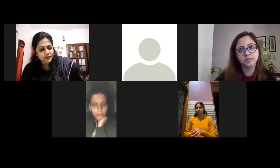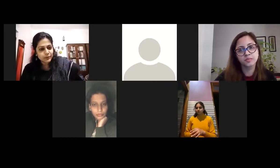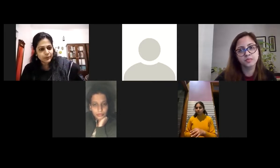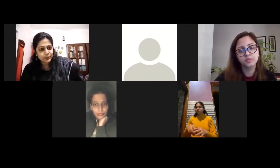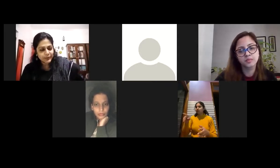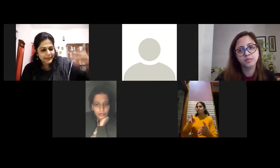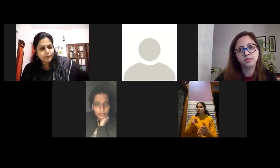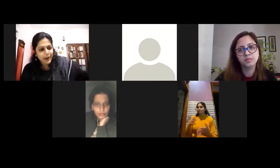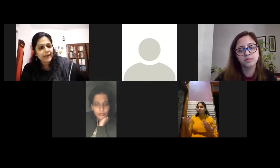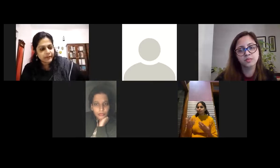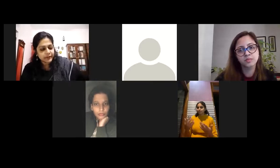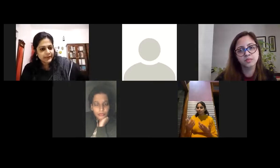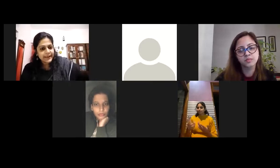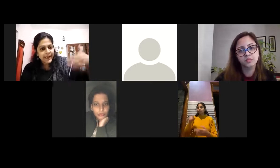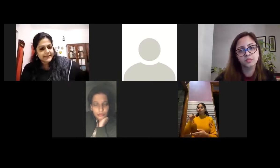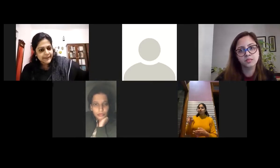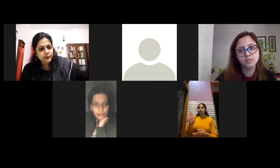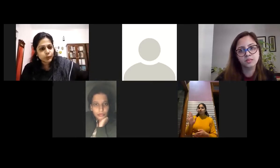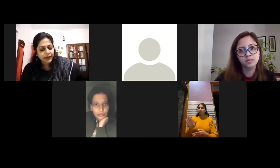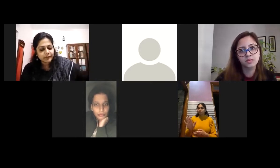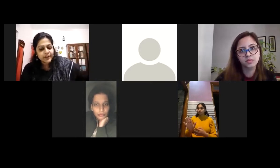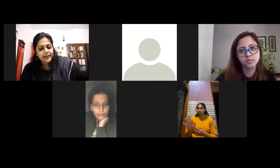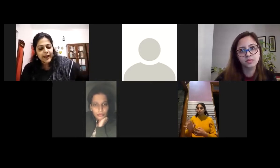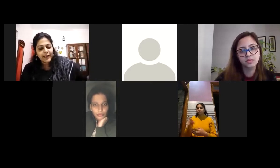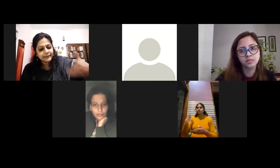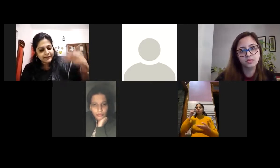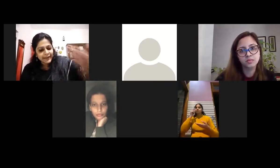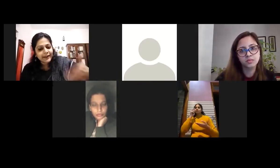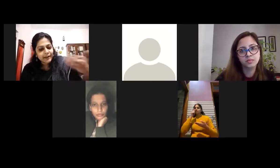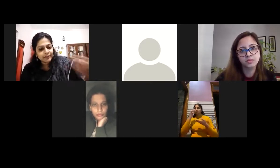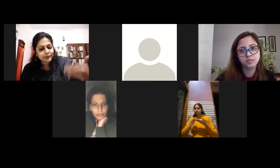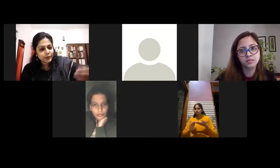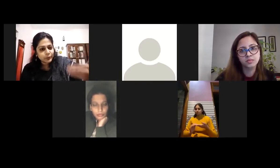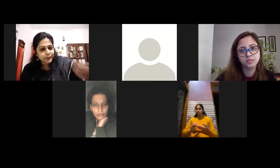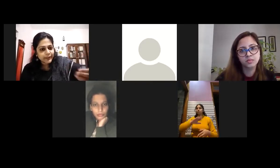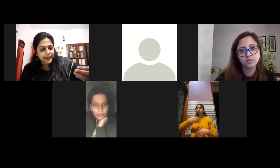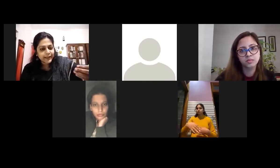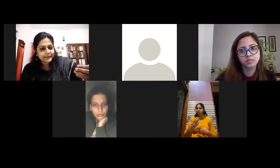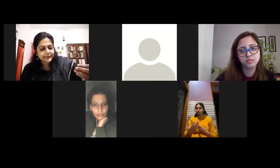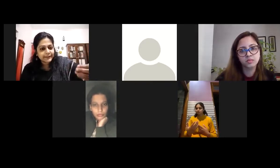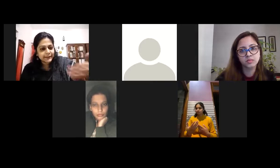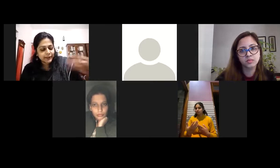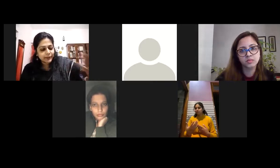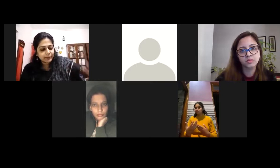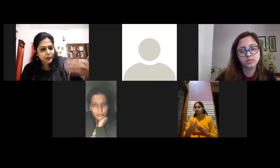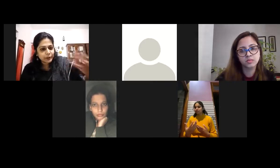means to, therefore have her as a wife. And thereafter, when you're looking at,